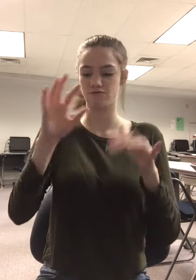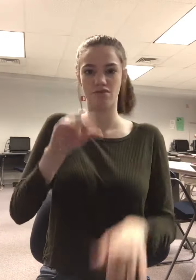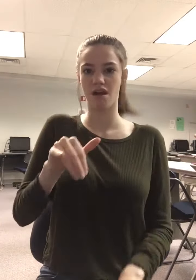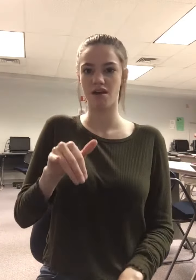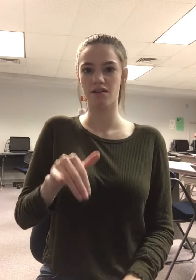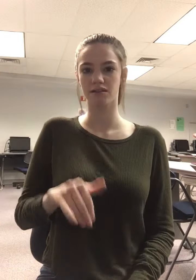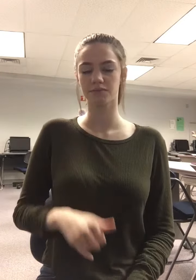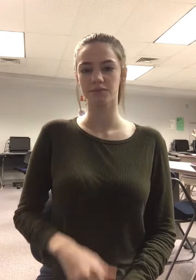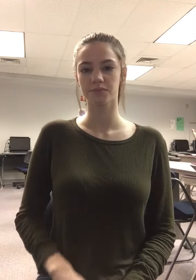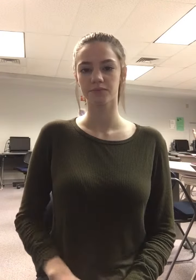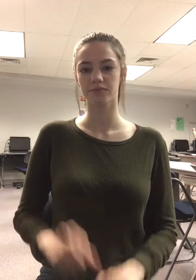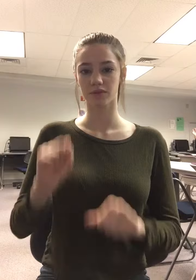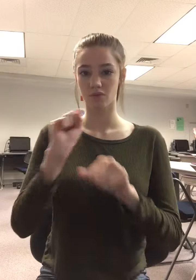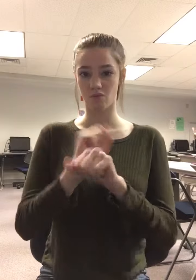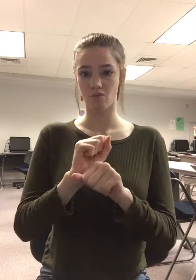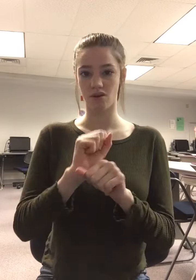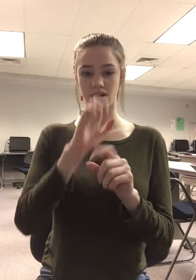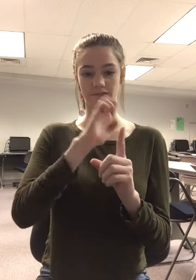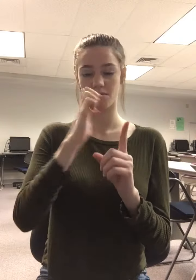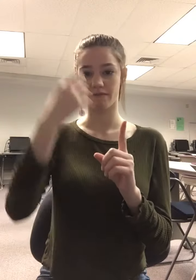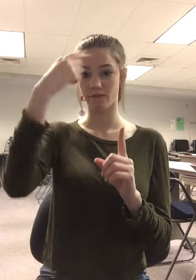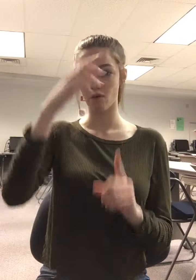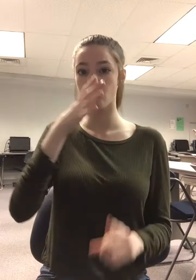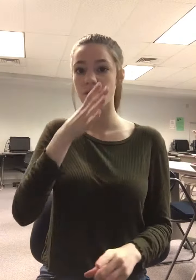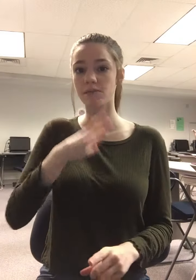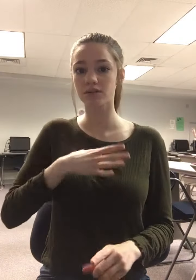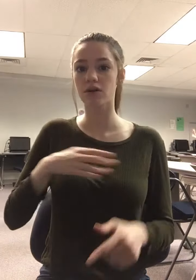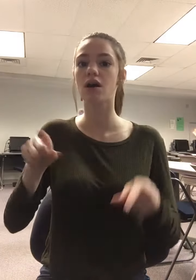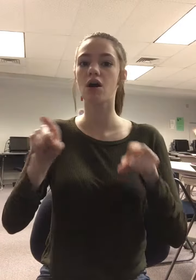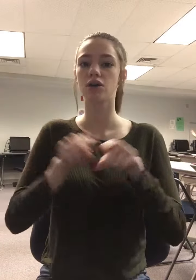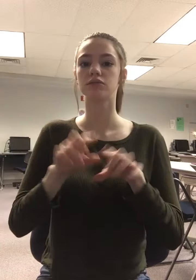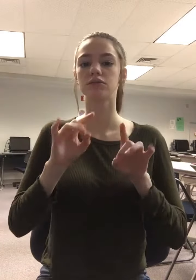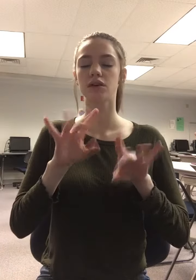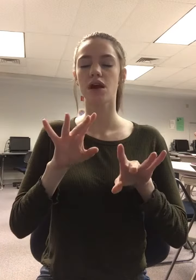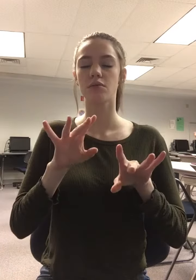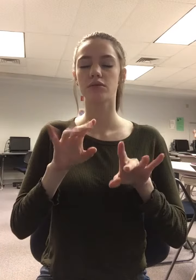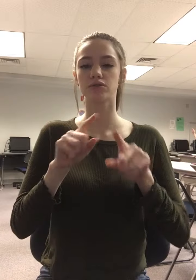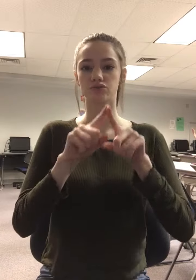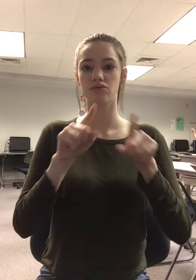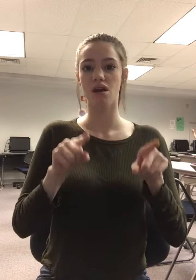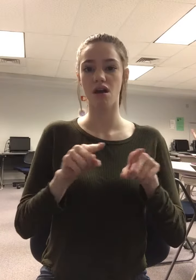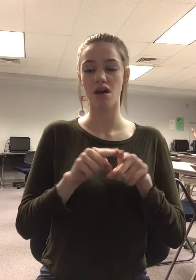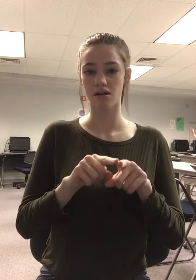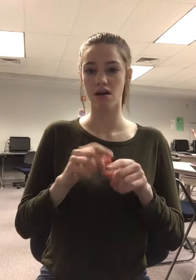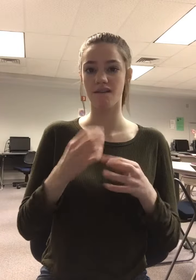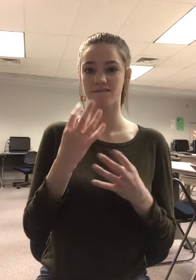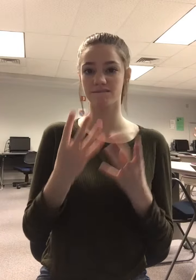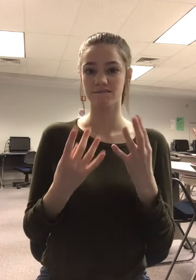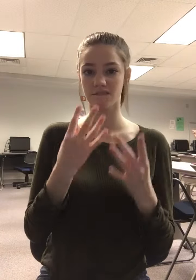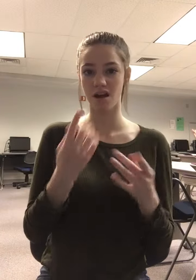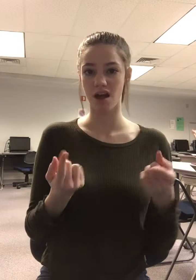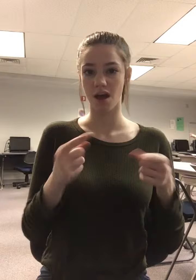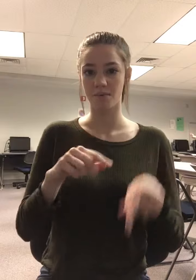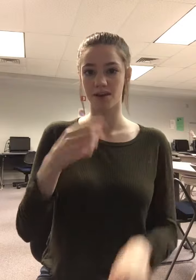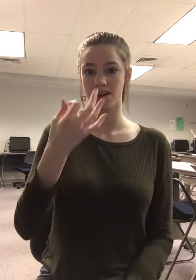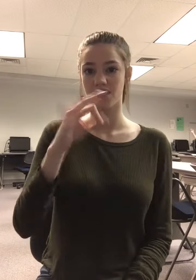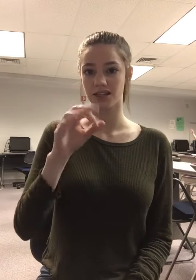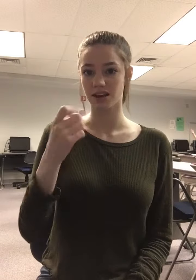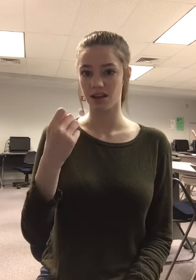Working conditions for women were also terrible. The Triangle Fire that took place in 1911 ended